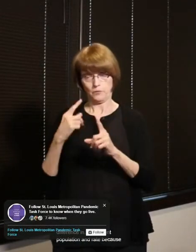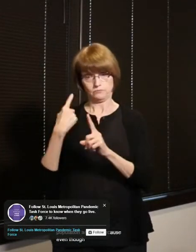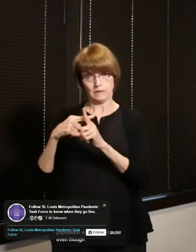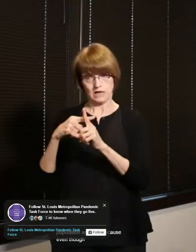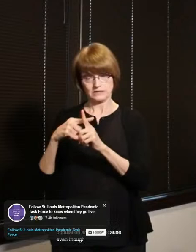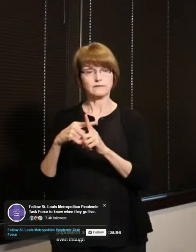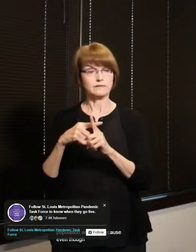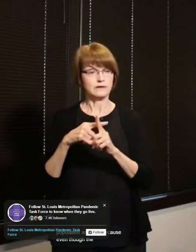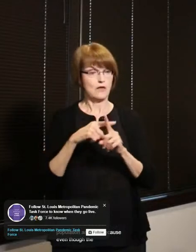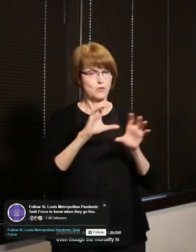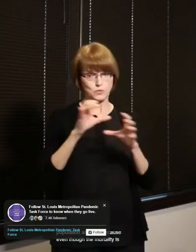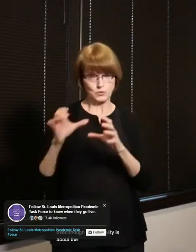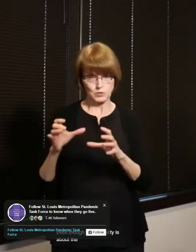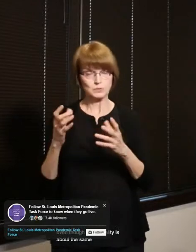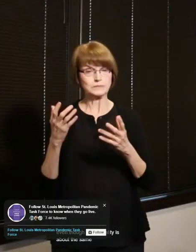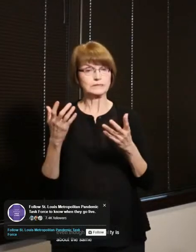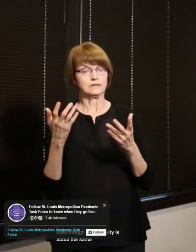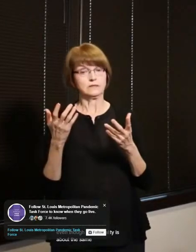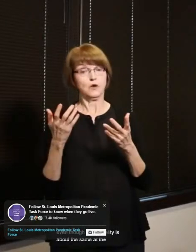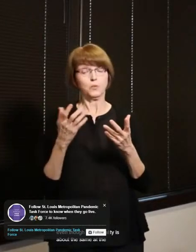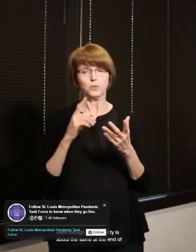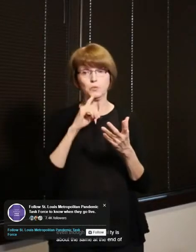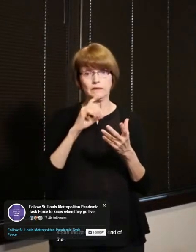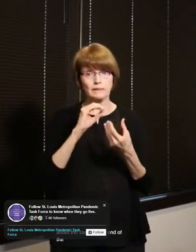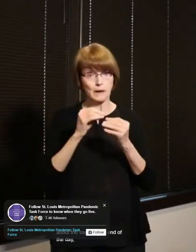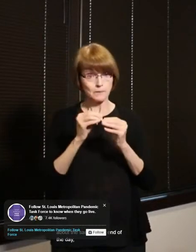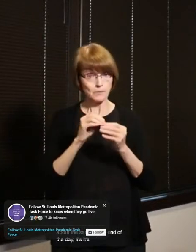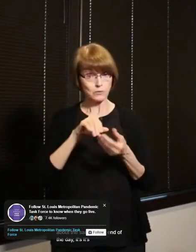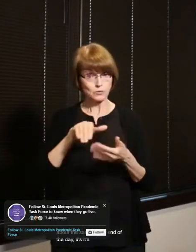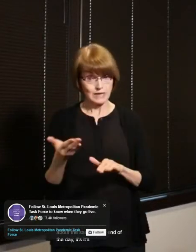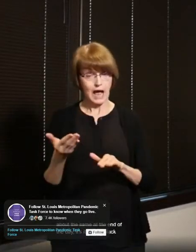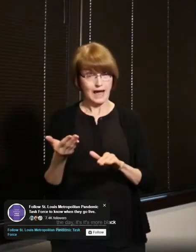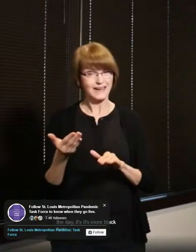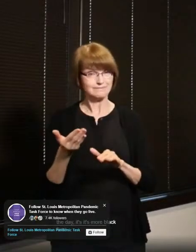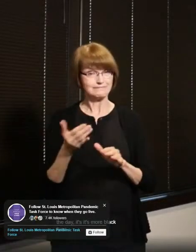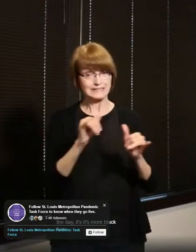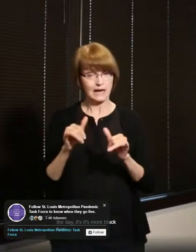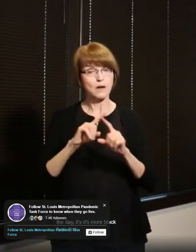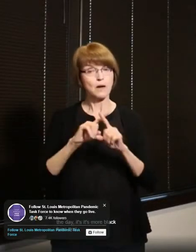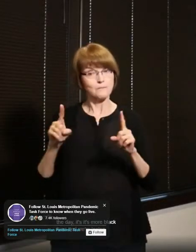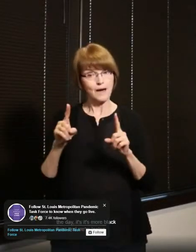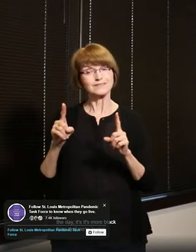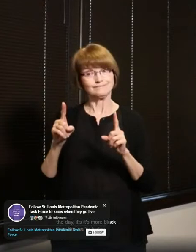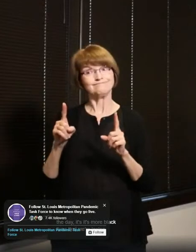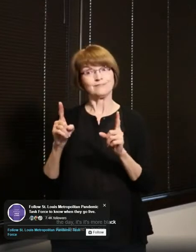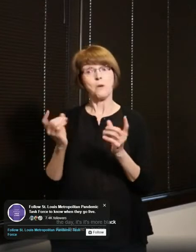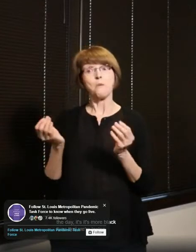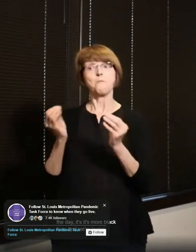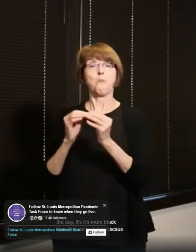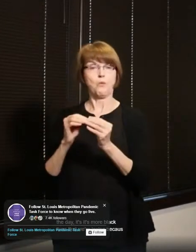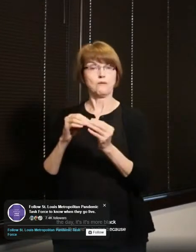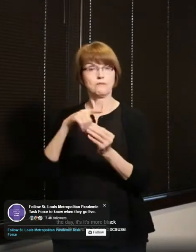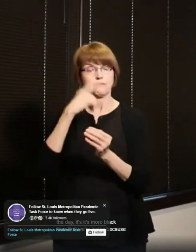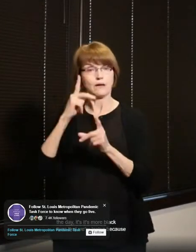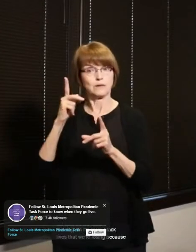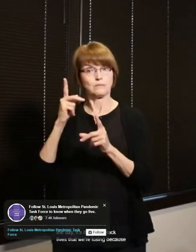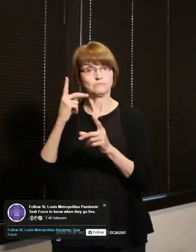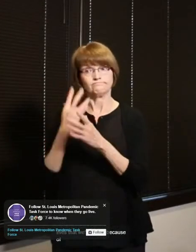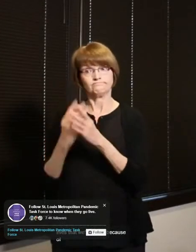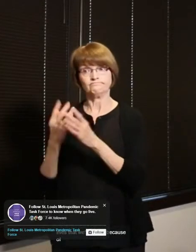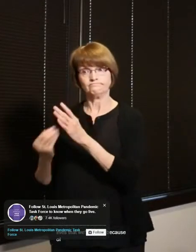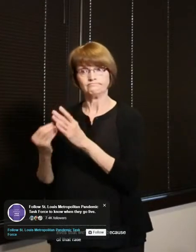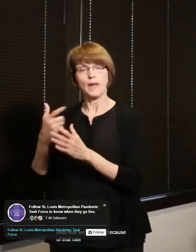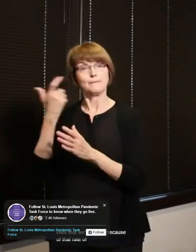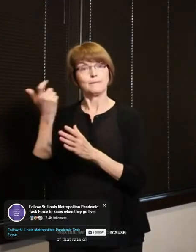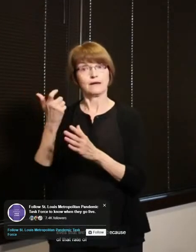though the mortality is about the same, at the end of the day, it's more Black lives that we're losing because of that rate